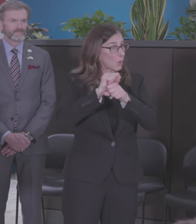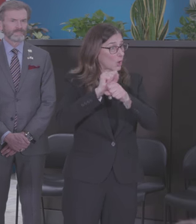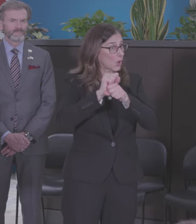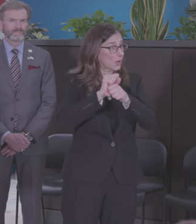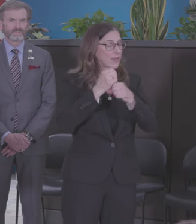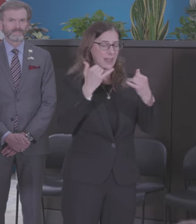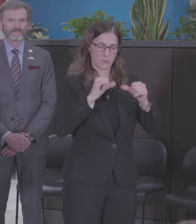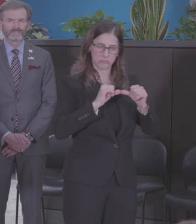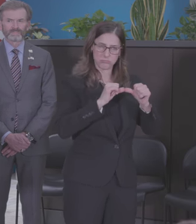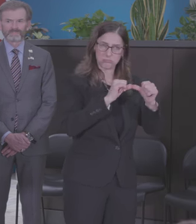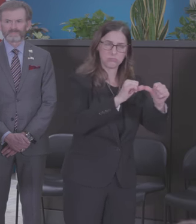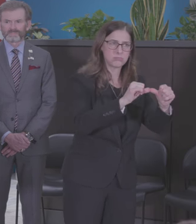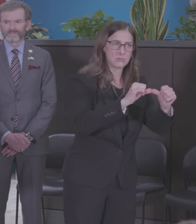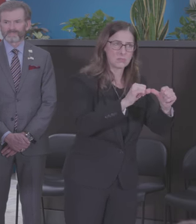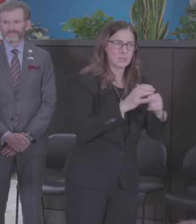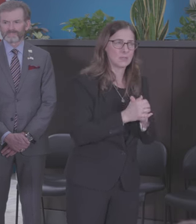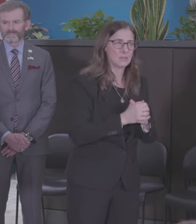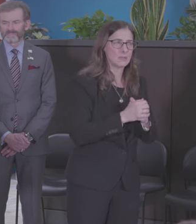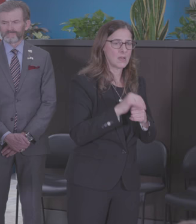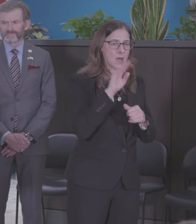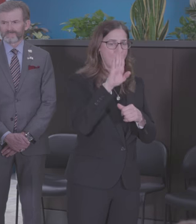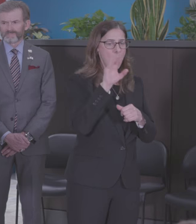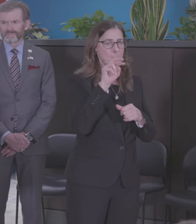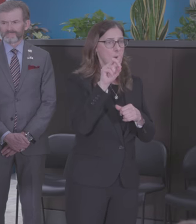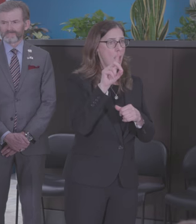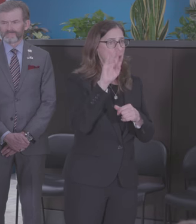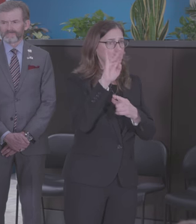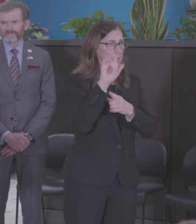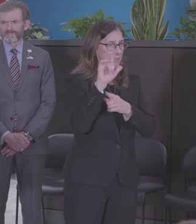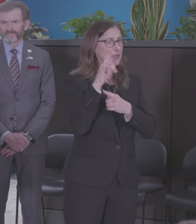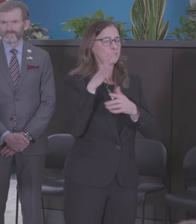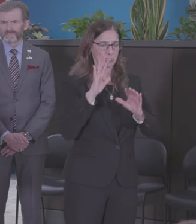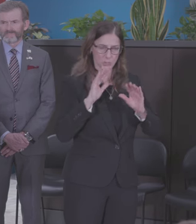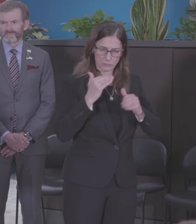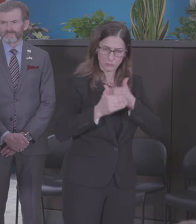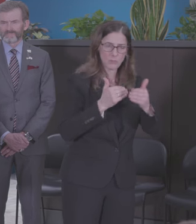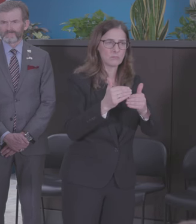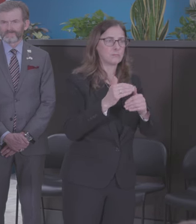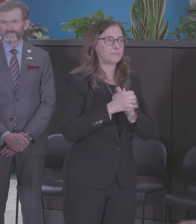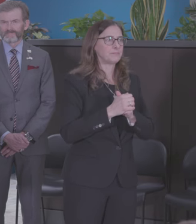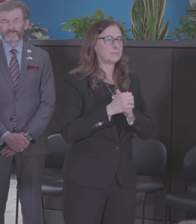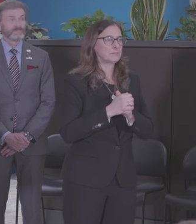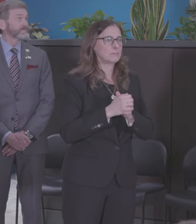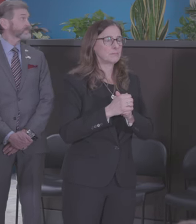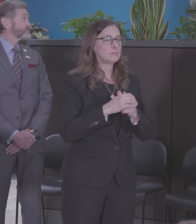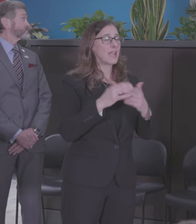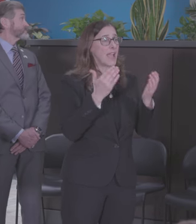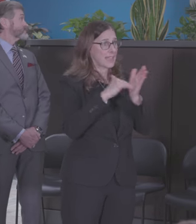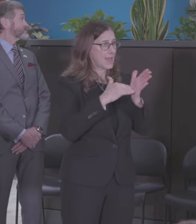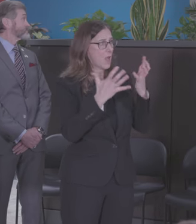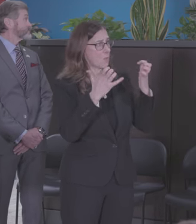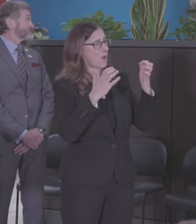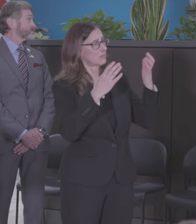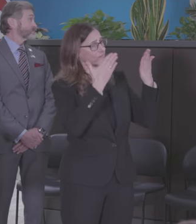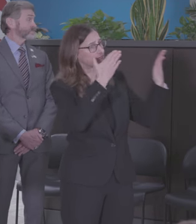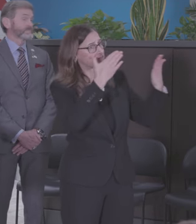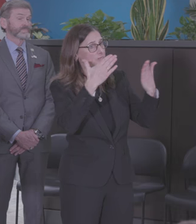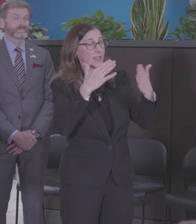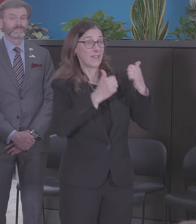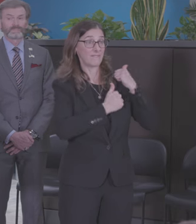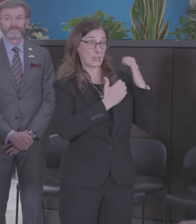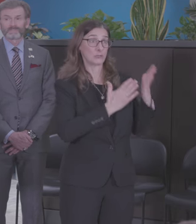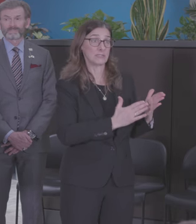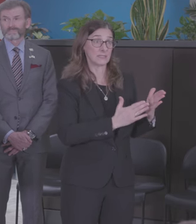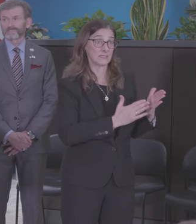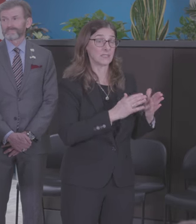moved the bond bill along. We have a lot to get done. And I just want to give a shout out again to all the veterans, but there's another set of people who also